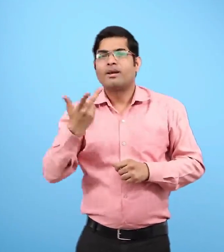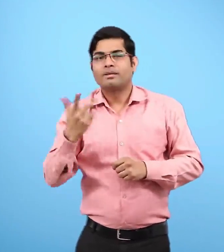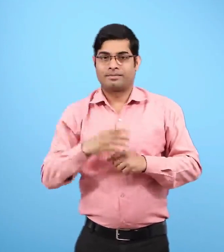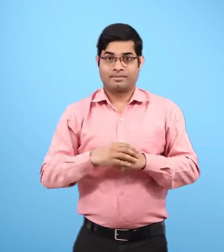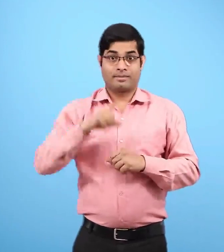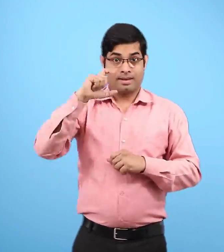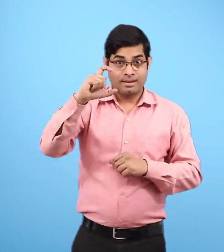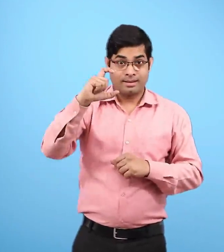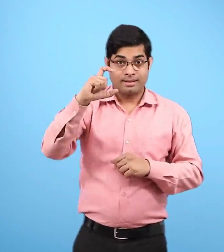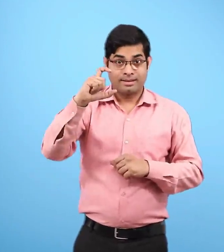choti in Hindi.